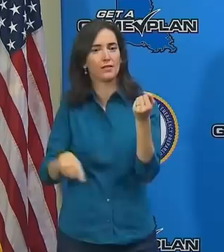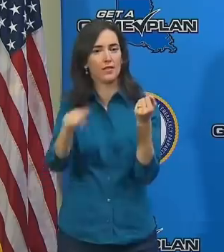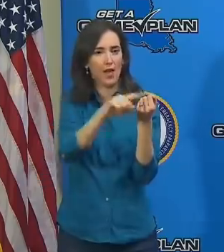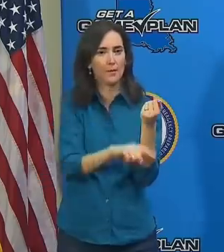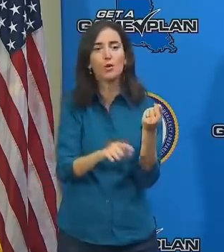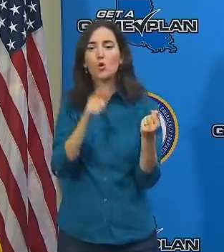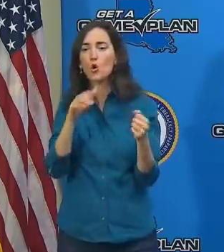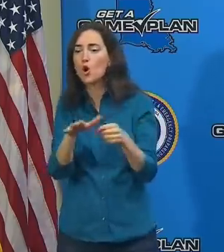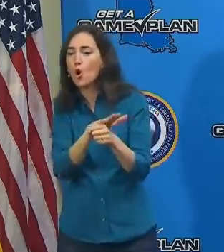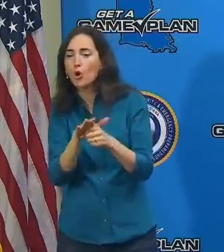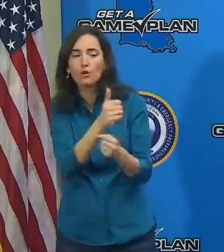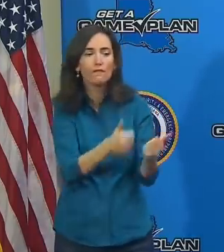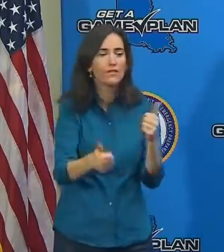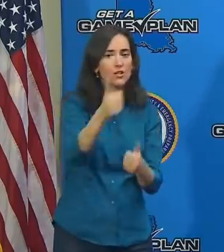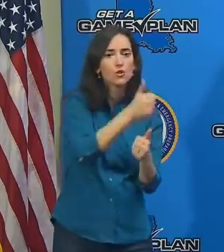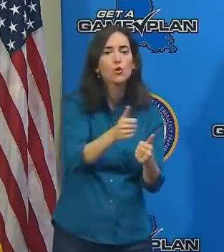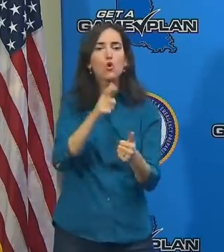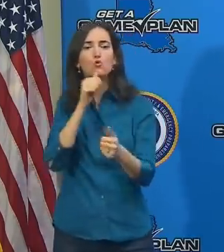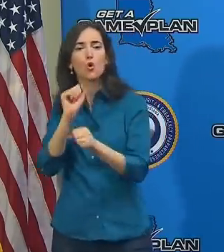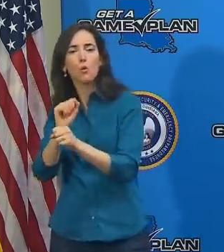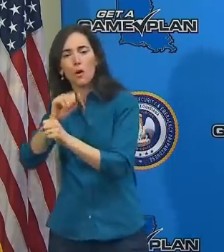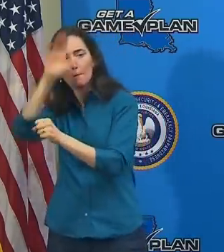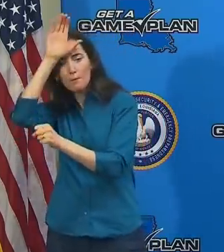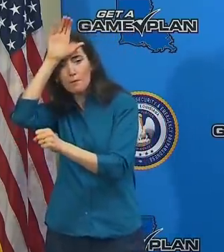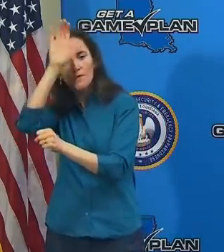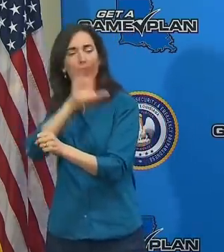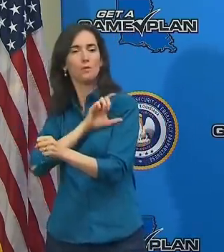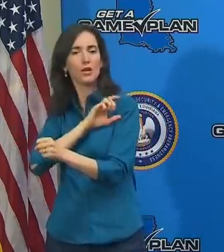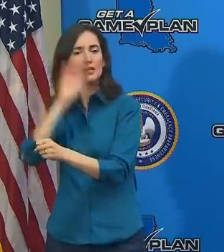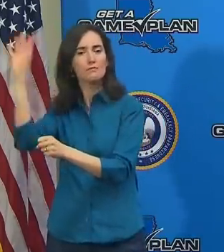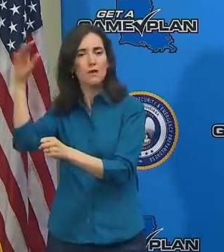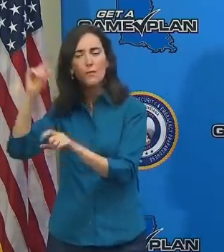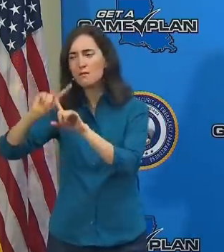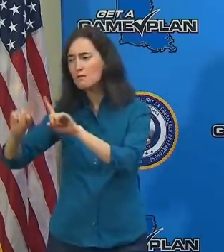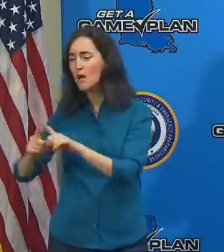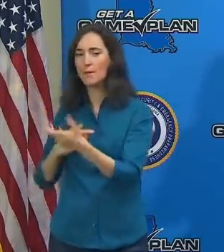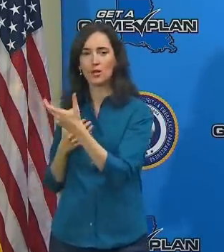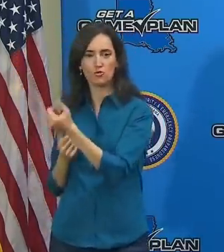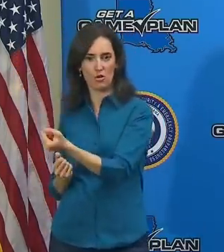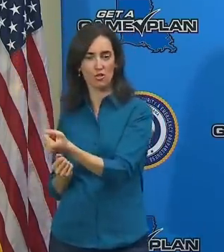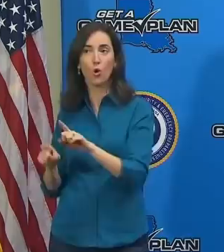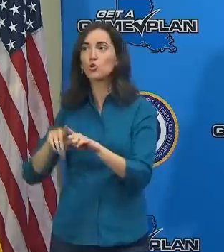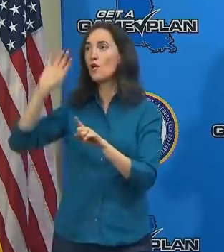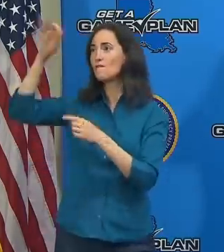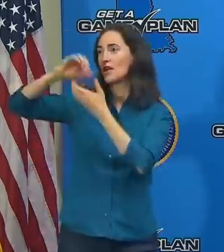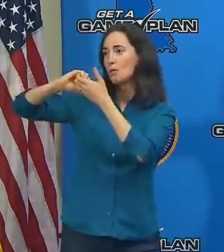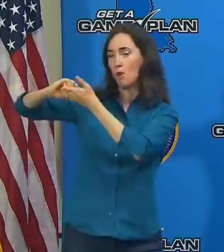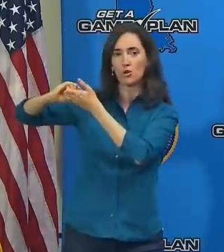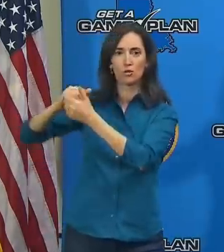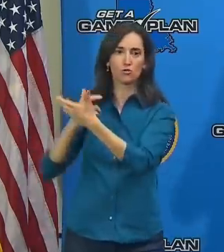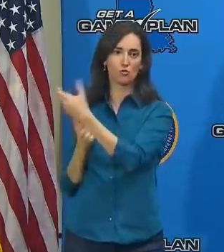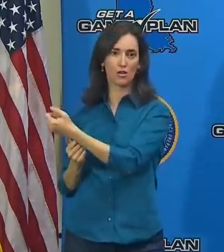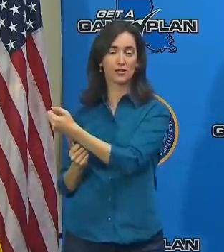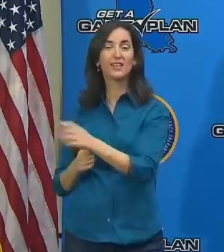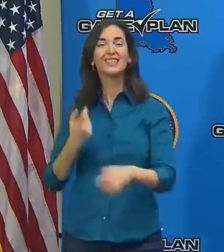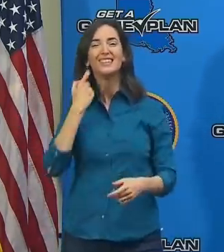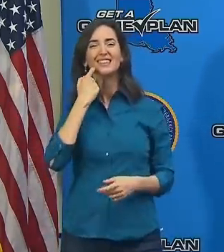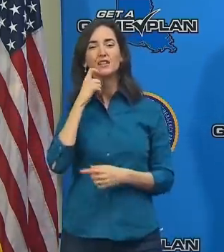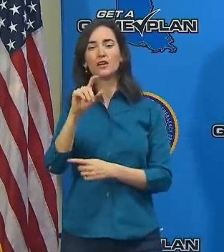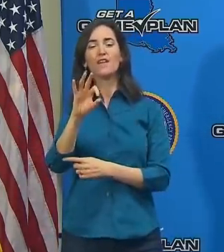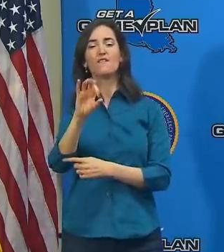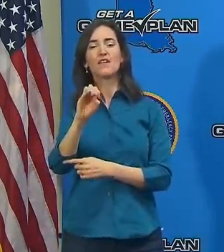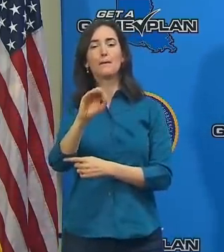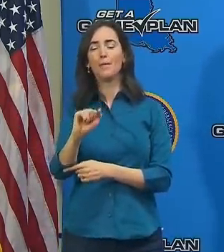first responders and our federal partners. And by the way, I want to thank FEMA Regional Administrator Tony Robinson from coming